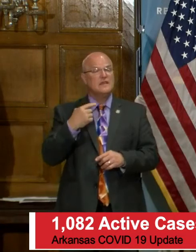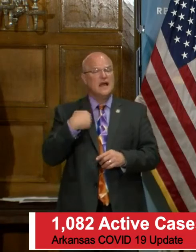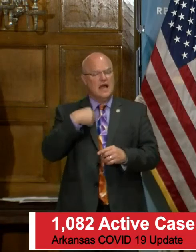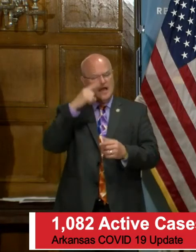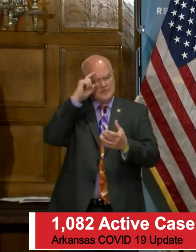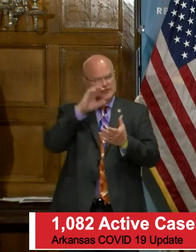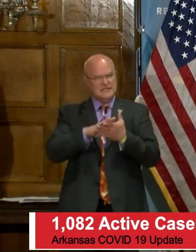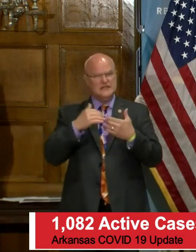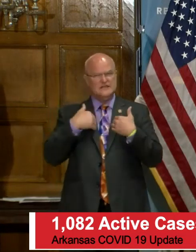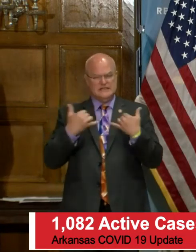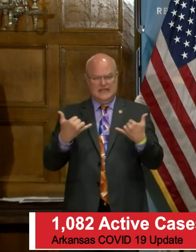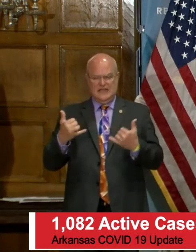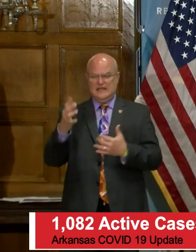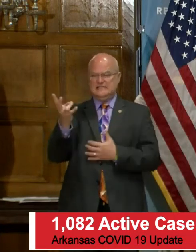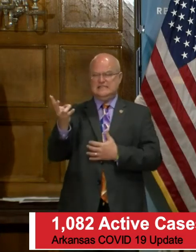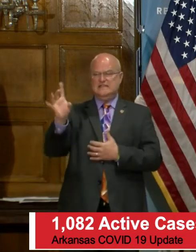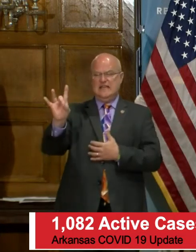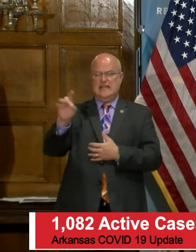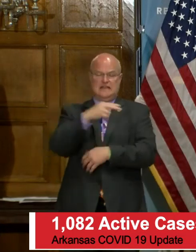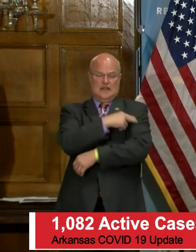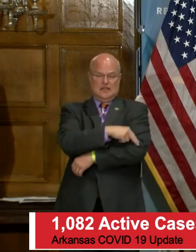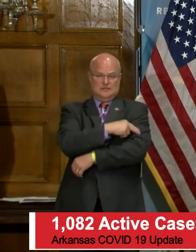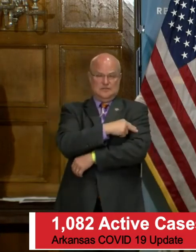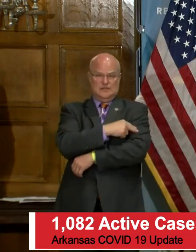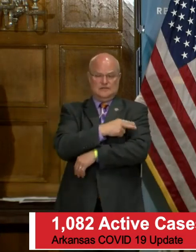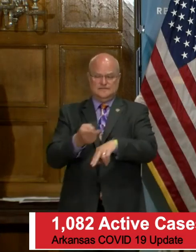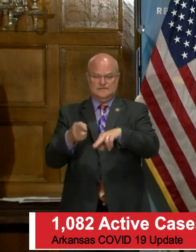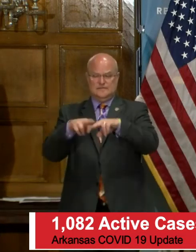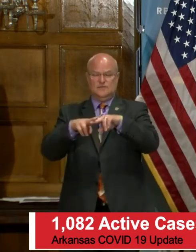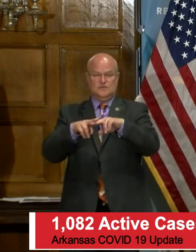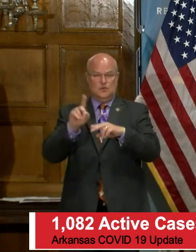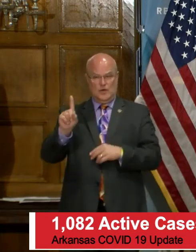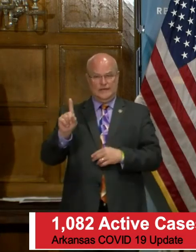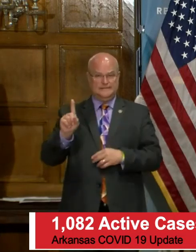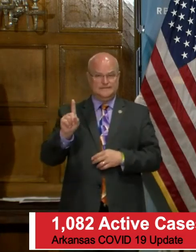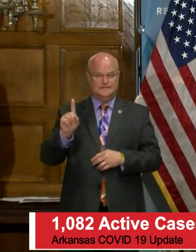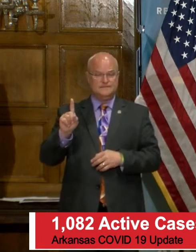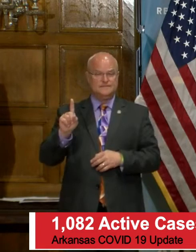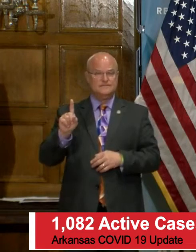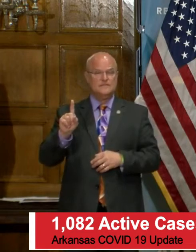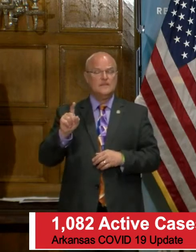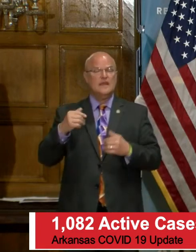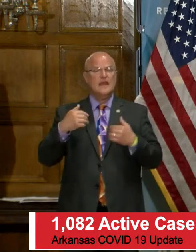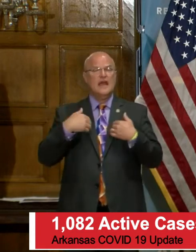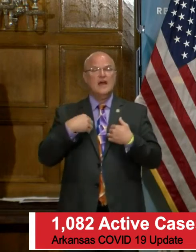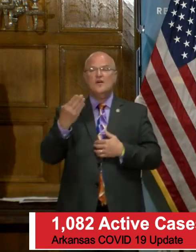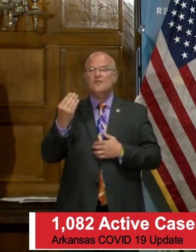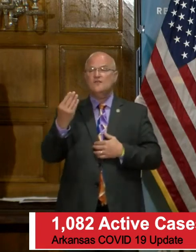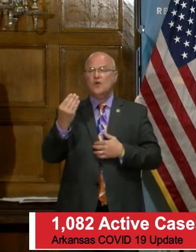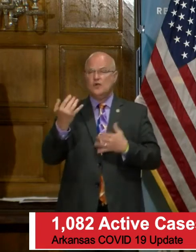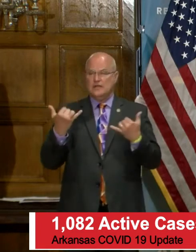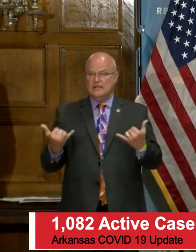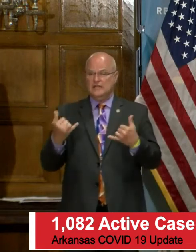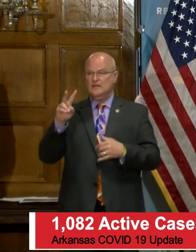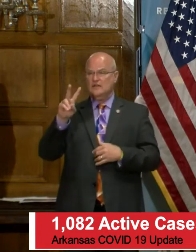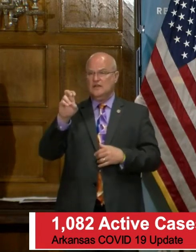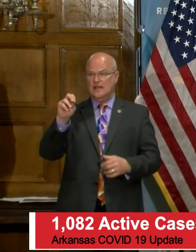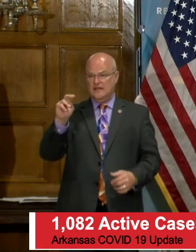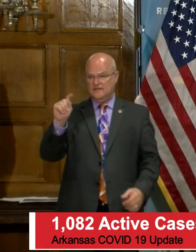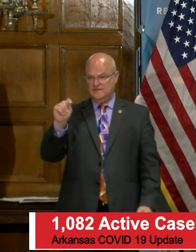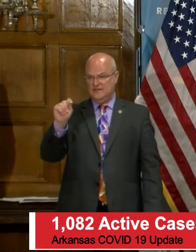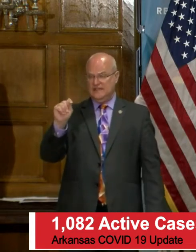I believe we have 78 currently hospitalized. That's a net increase of 1 from yesterday. We have 14 currently on a